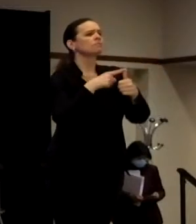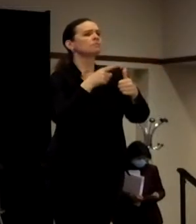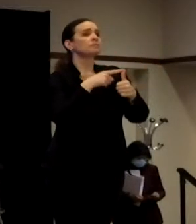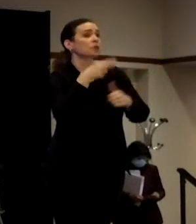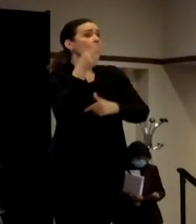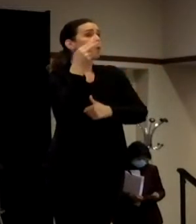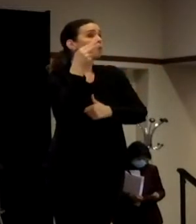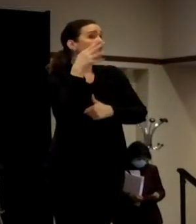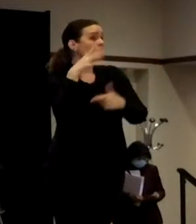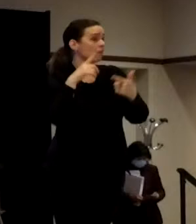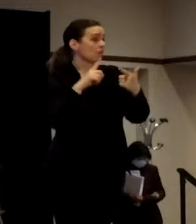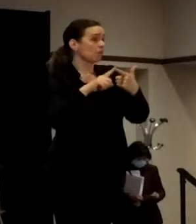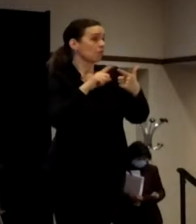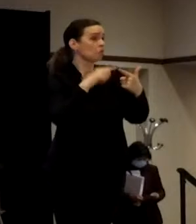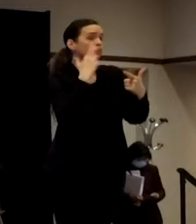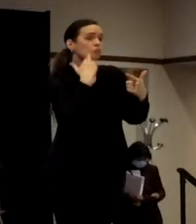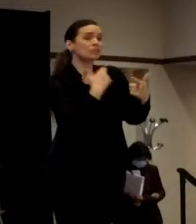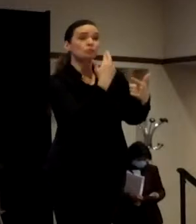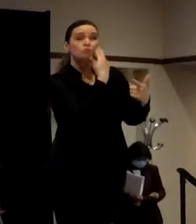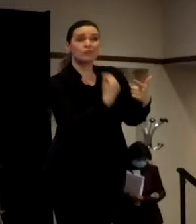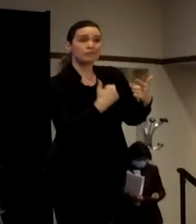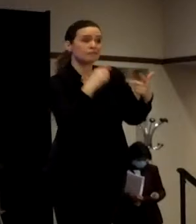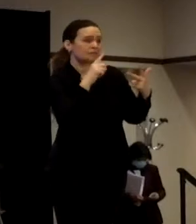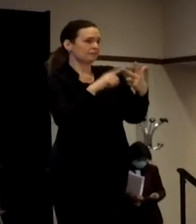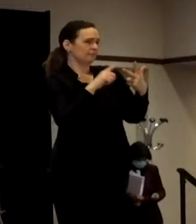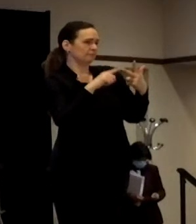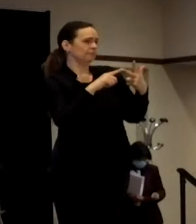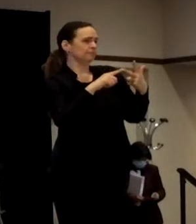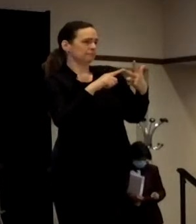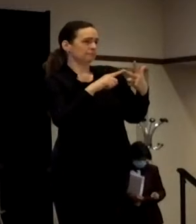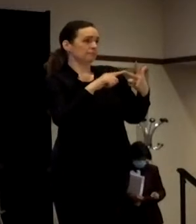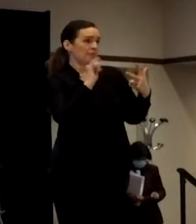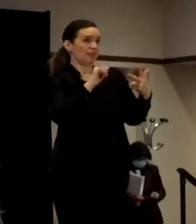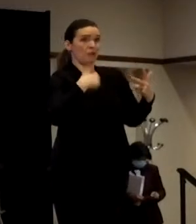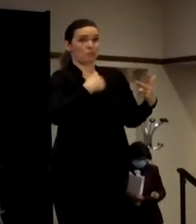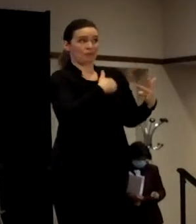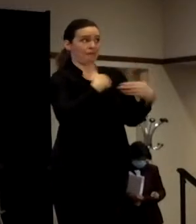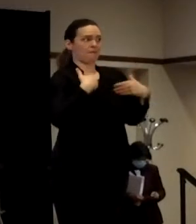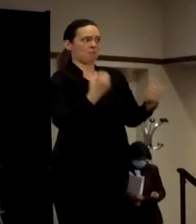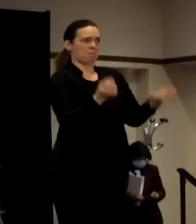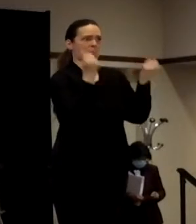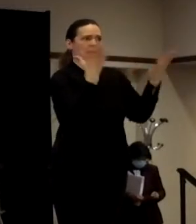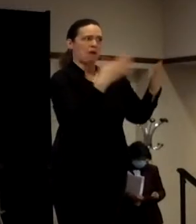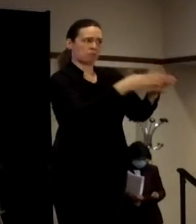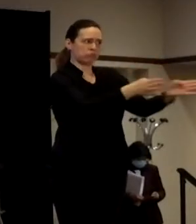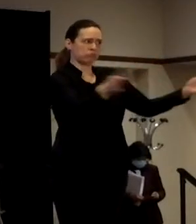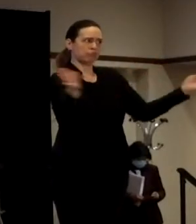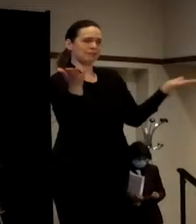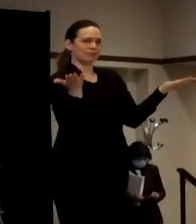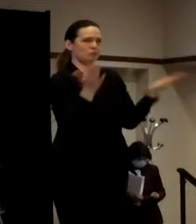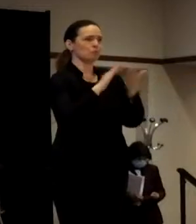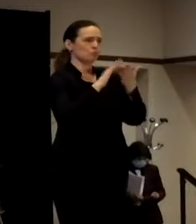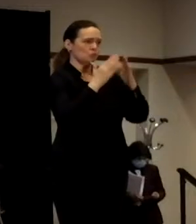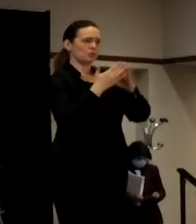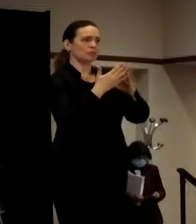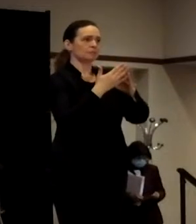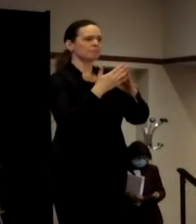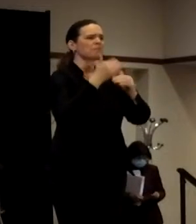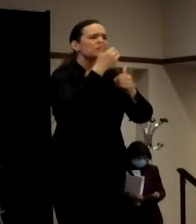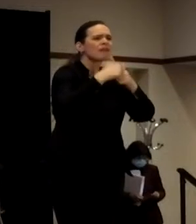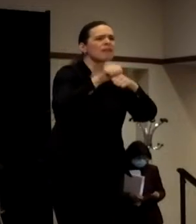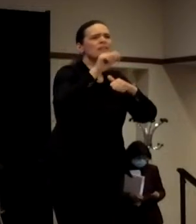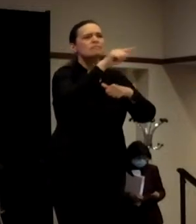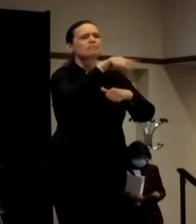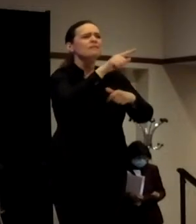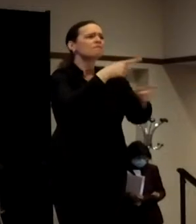Restaurants, it's a broad category. If you work in a fast food chain, if you're working at Dunkin' Donuts, if you're working at McDonald's, any